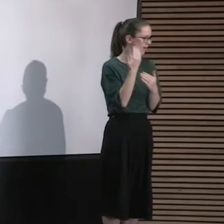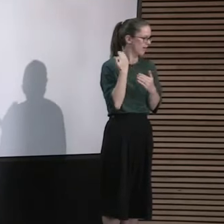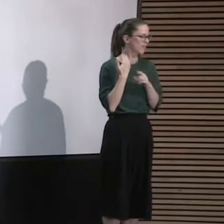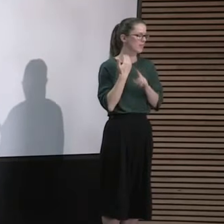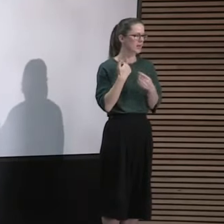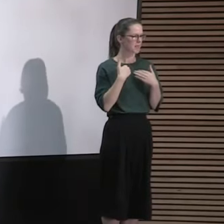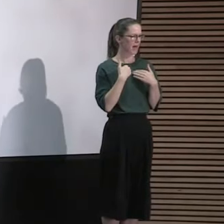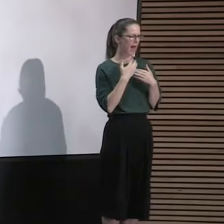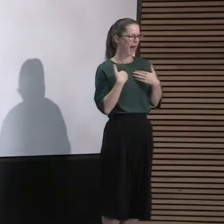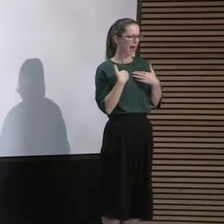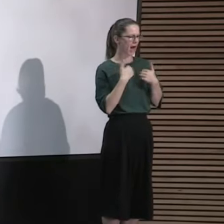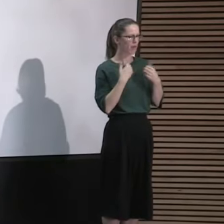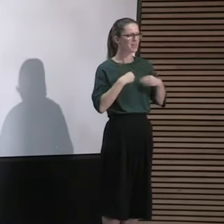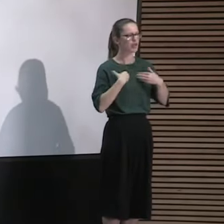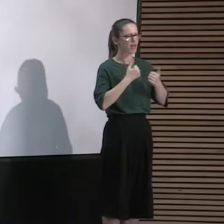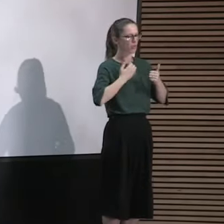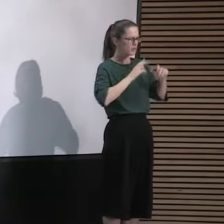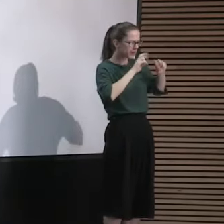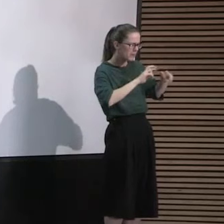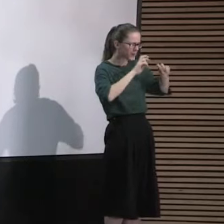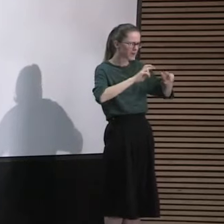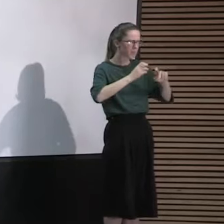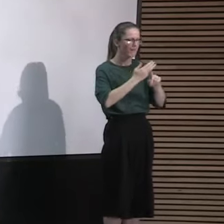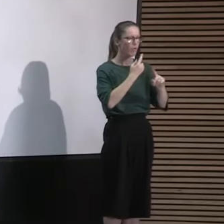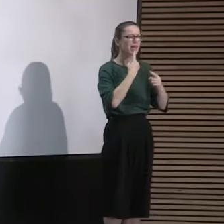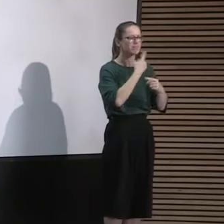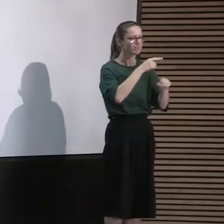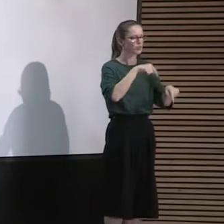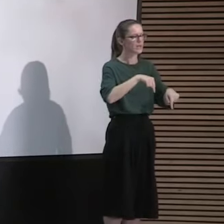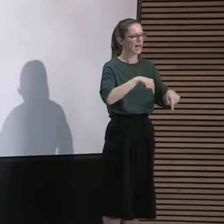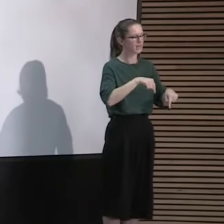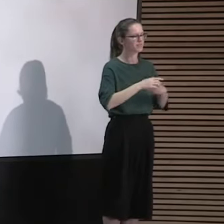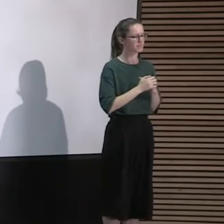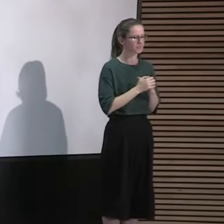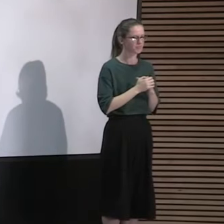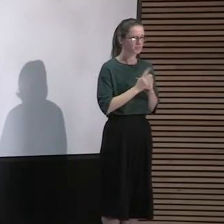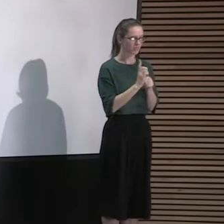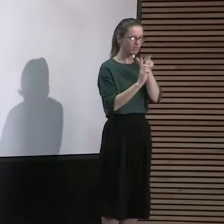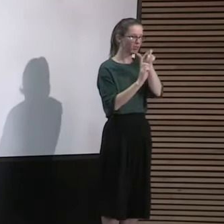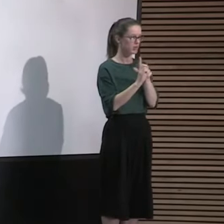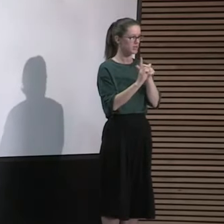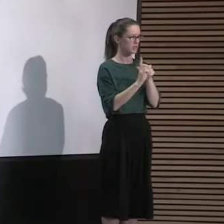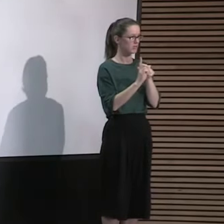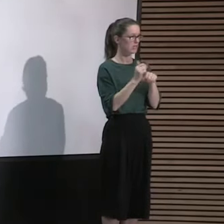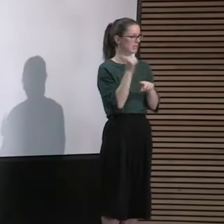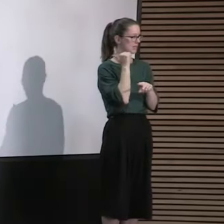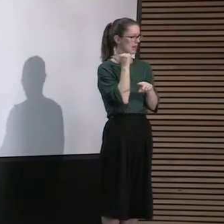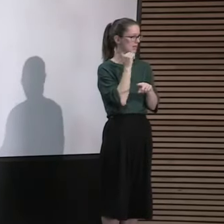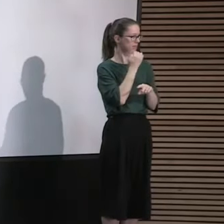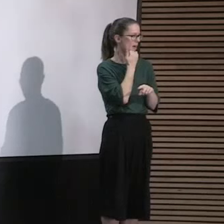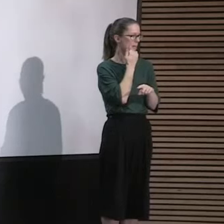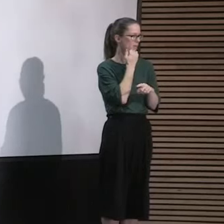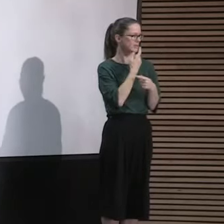health wanted to do some further investigations in terms of the links of the case. So the case was reported yesterday as it would have been